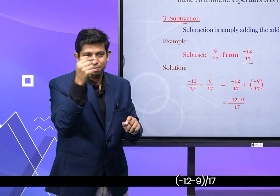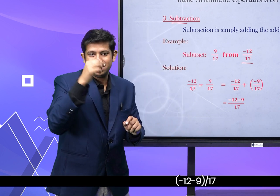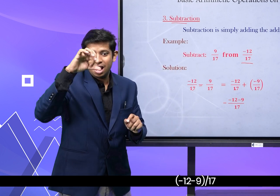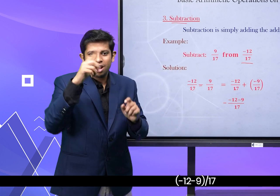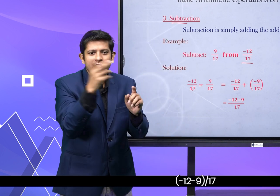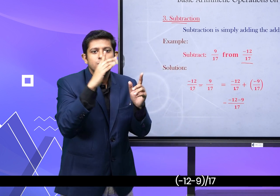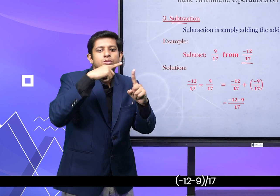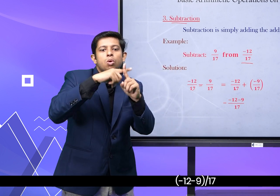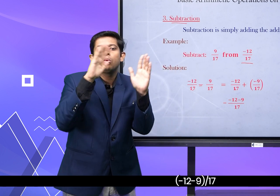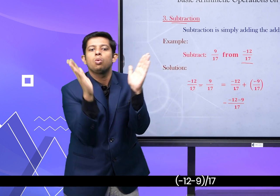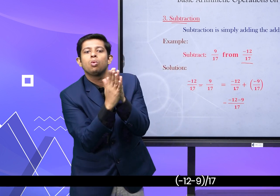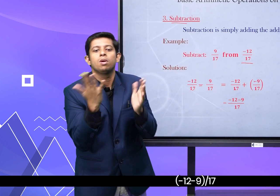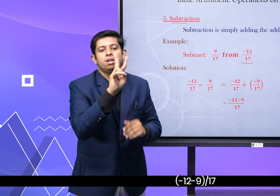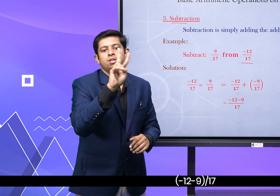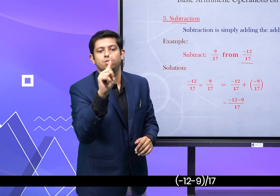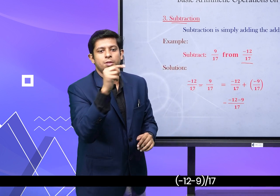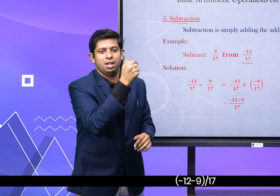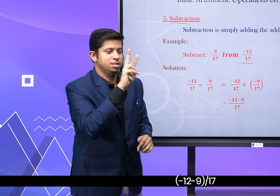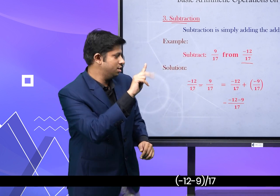subtract minus 12 by minus 9